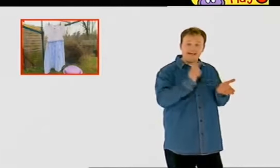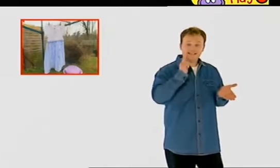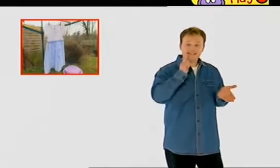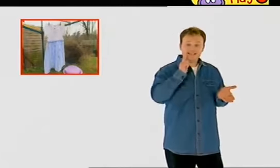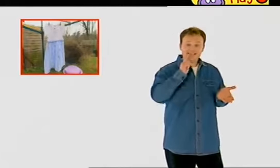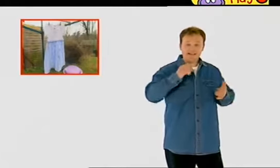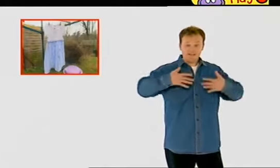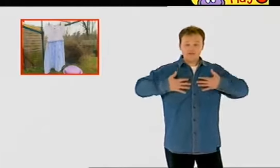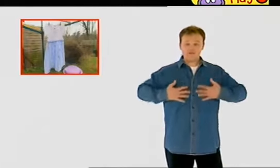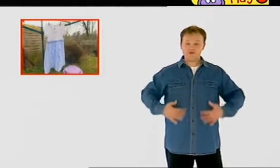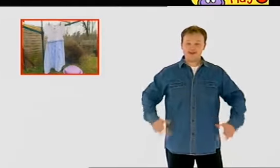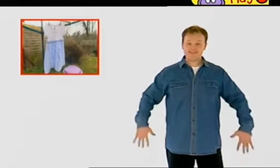May's dress.